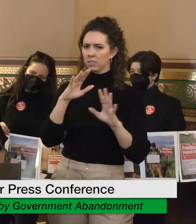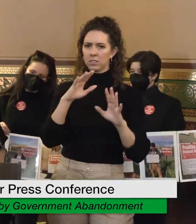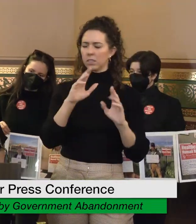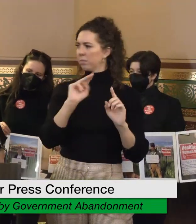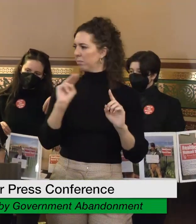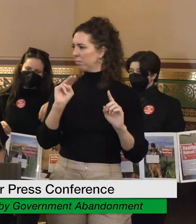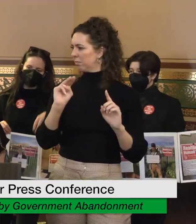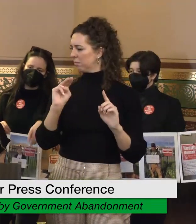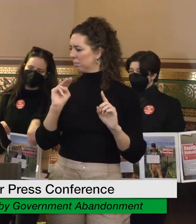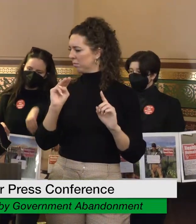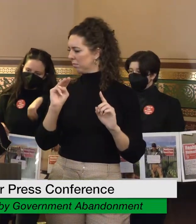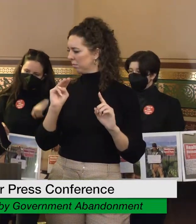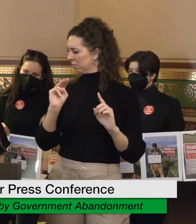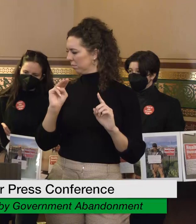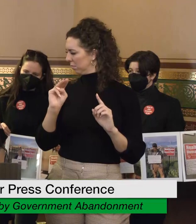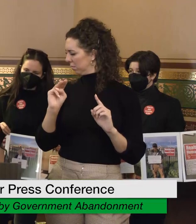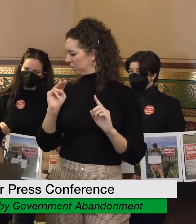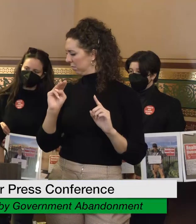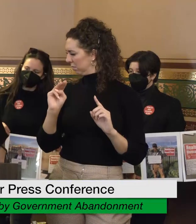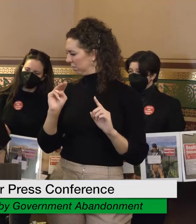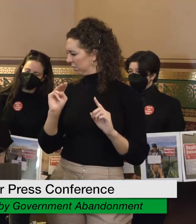Okay.